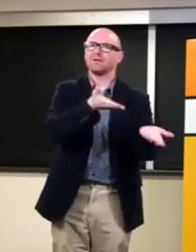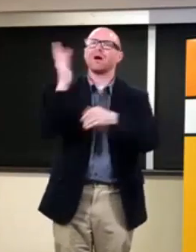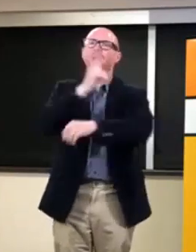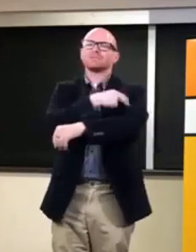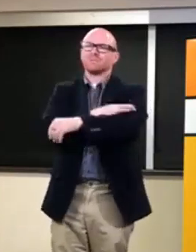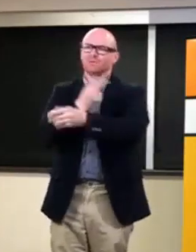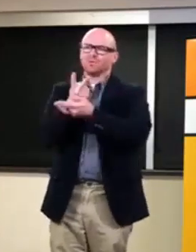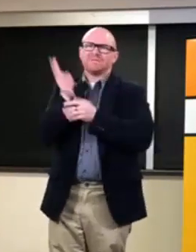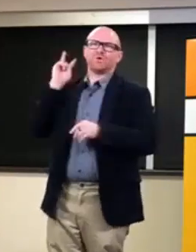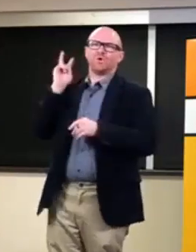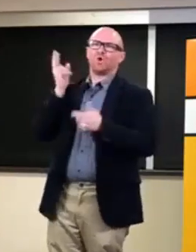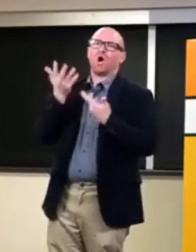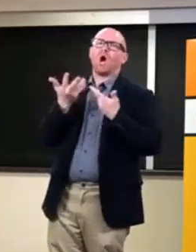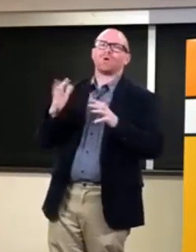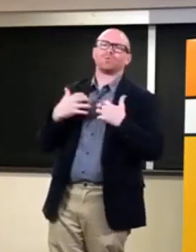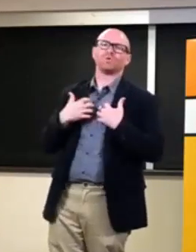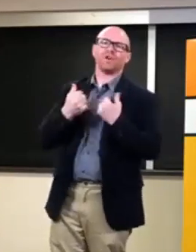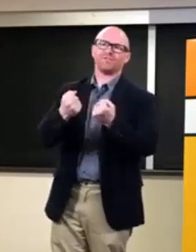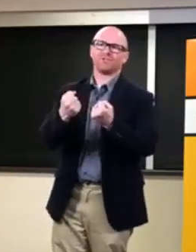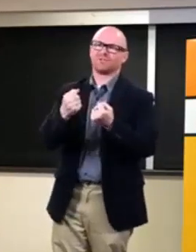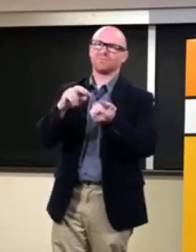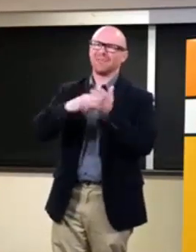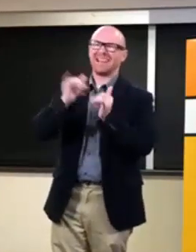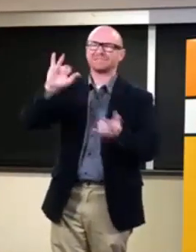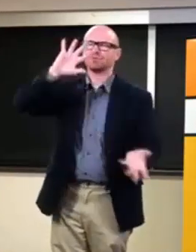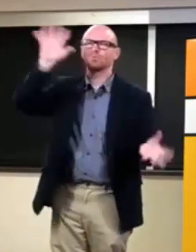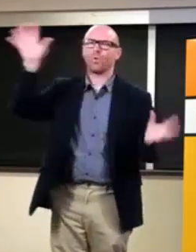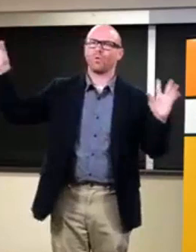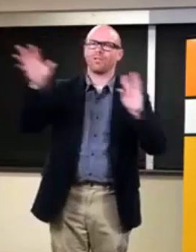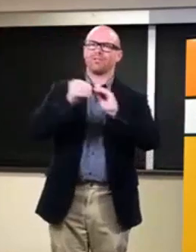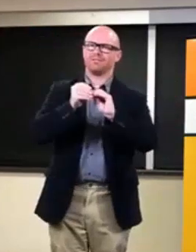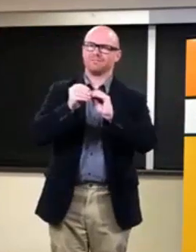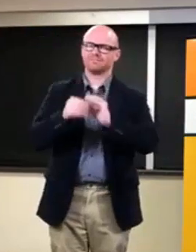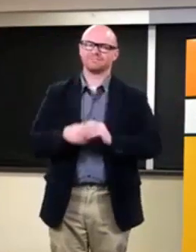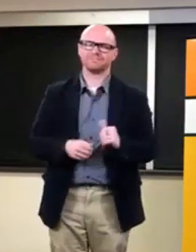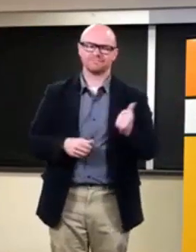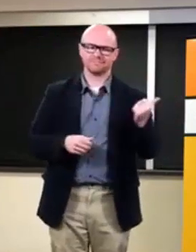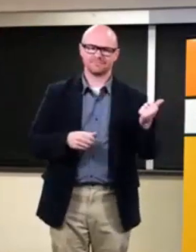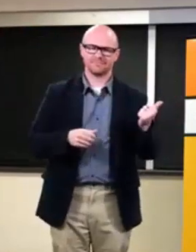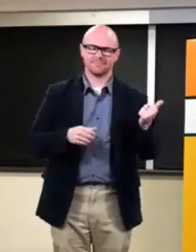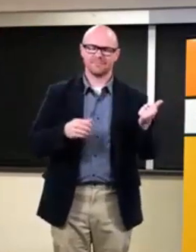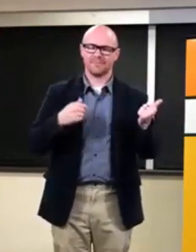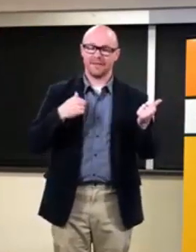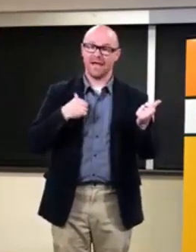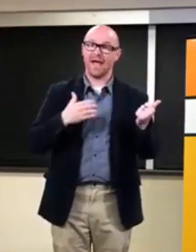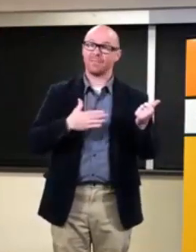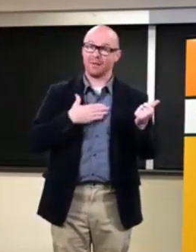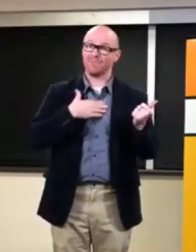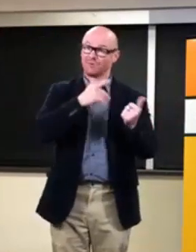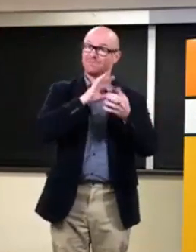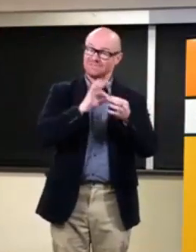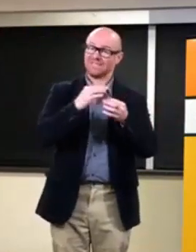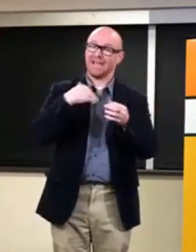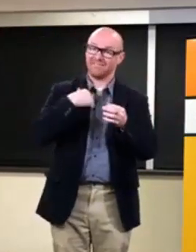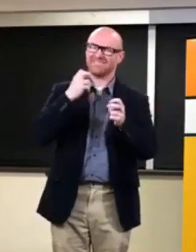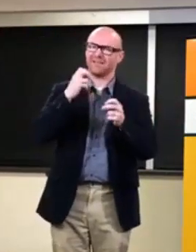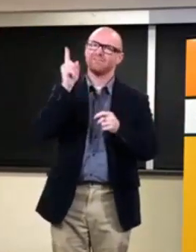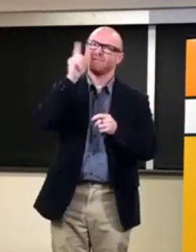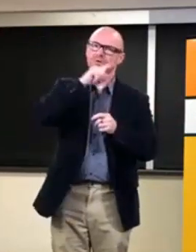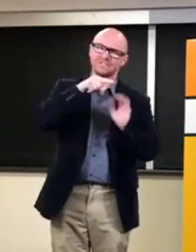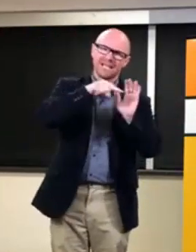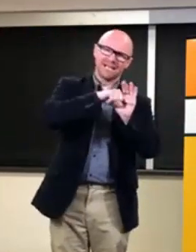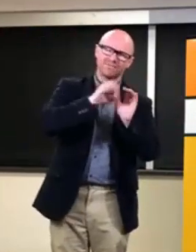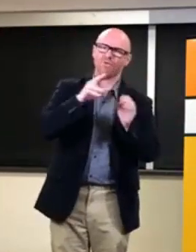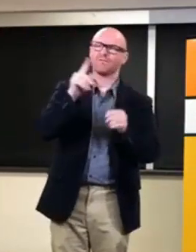This is Brittany with ABC4. Dr. Dunn, on Friday you mentioned that tests are coming back with false negatives and false positives. Can